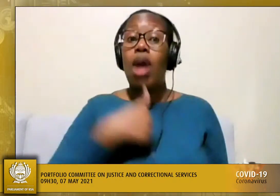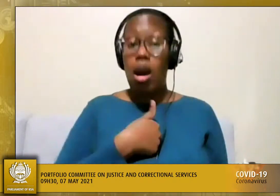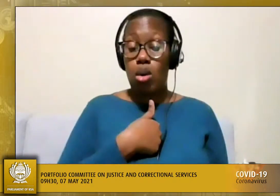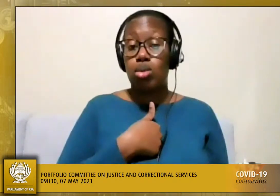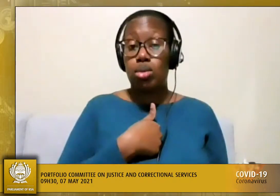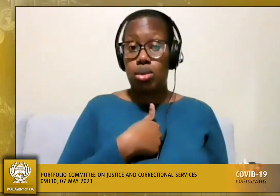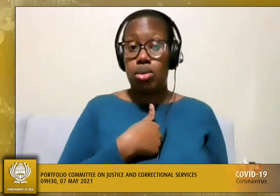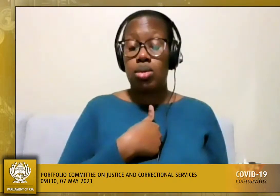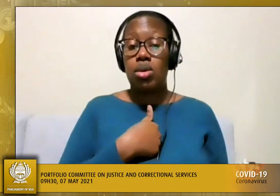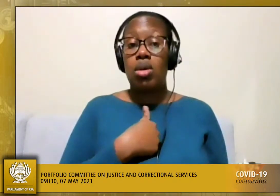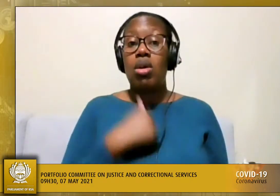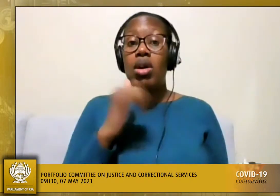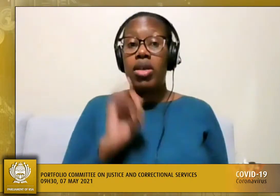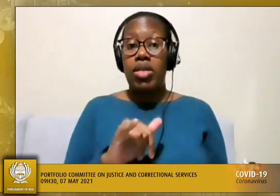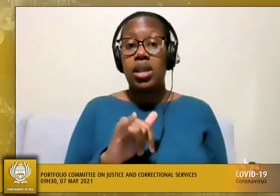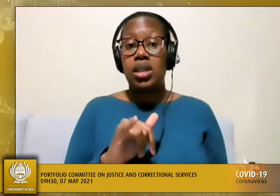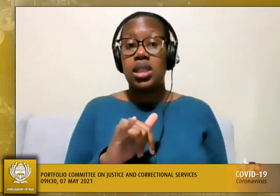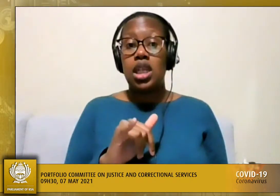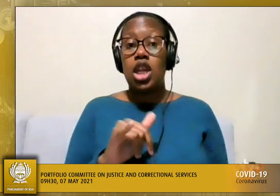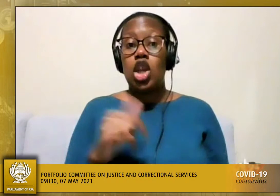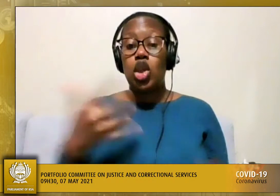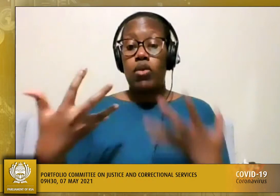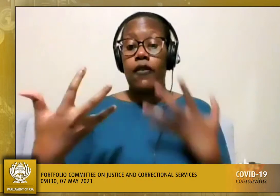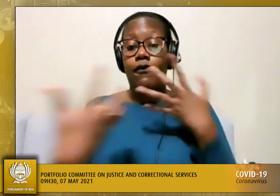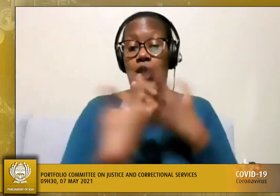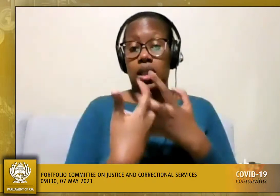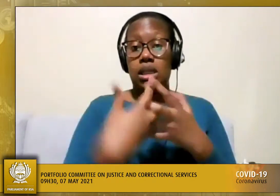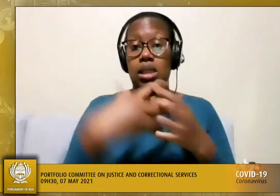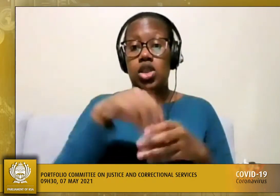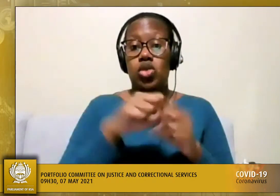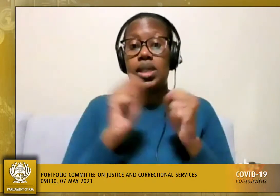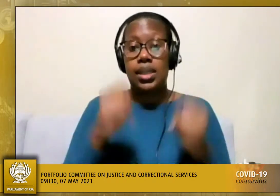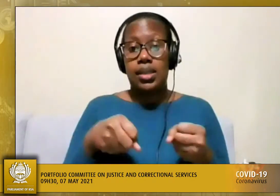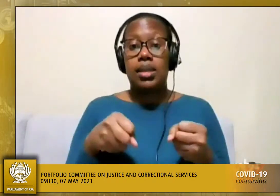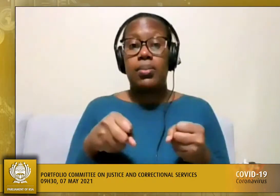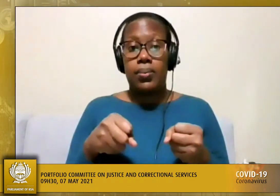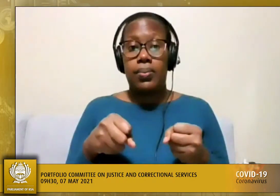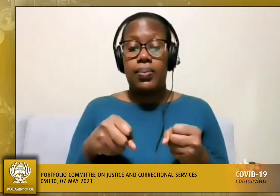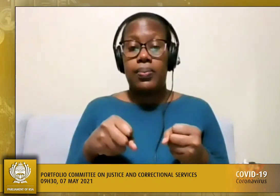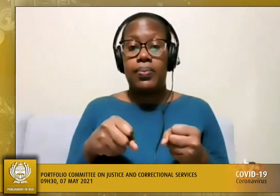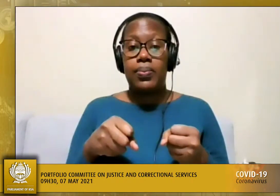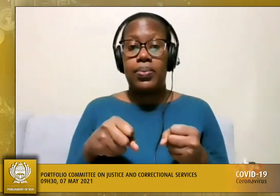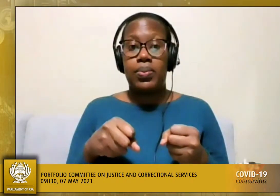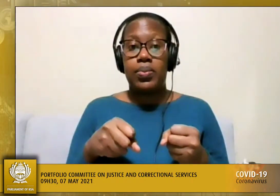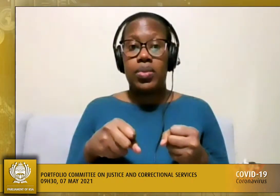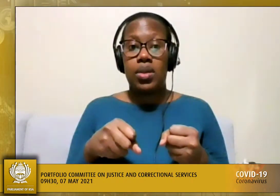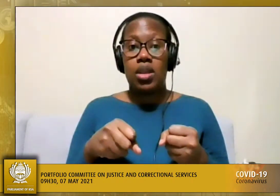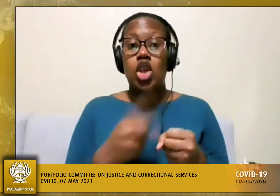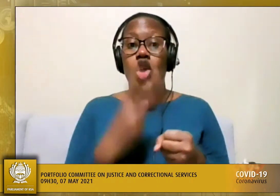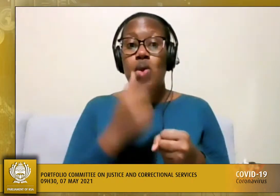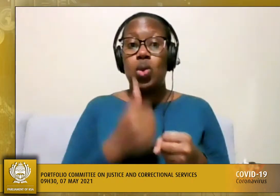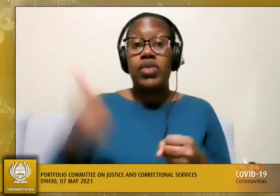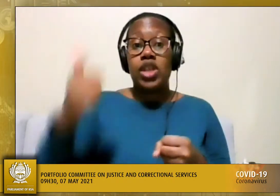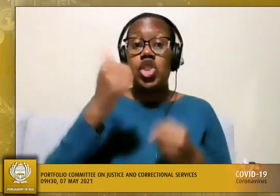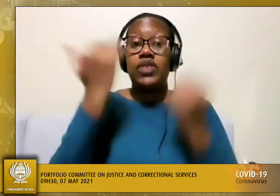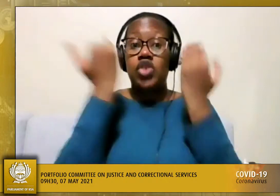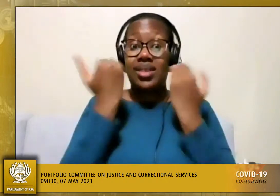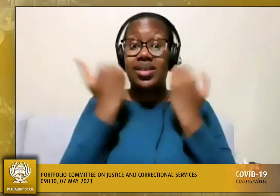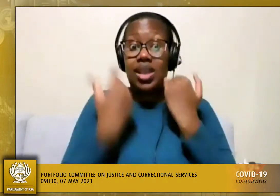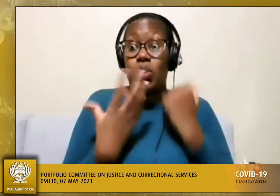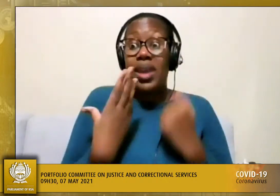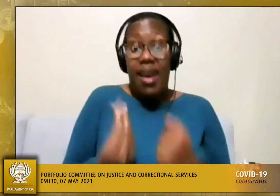that you are sitting into the system yes and two of the chief justices that we have had